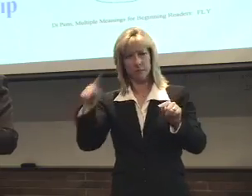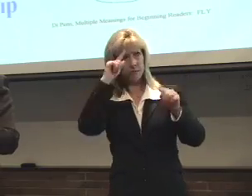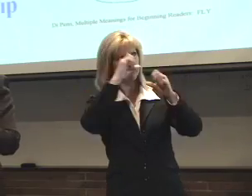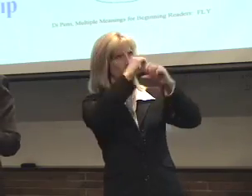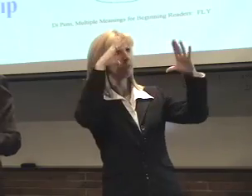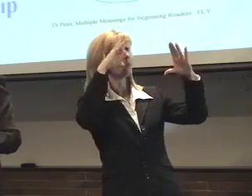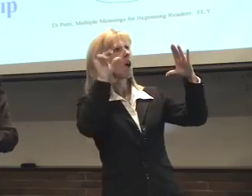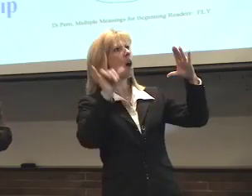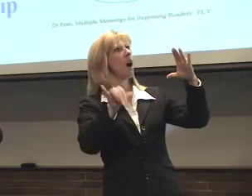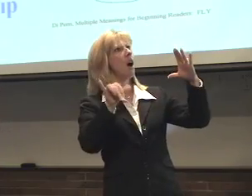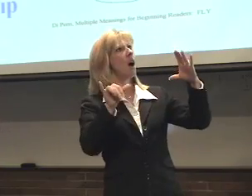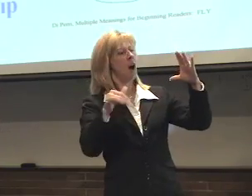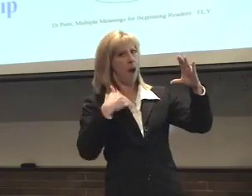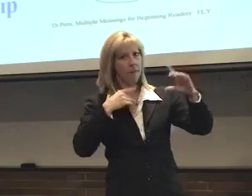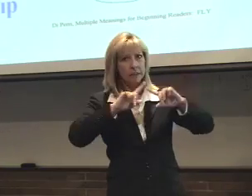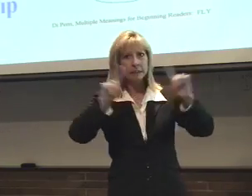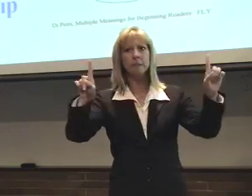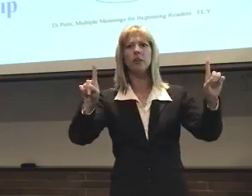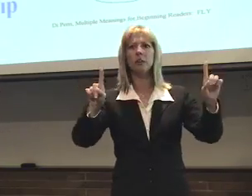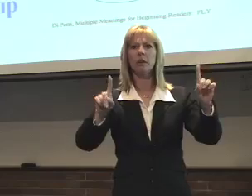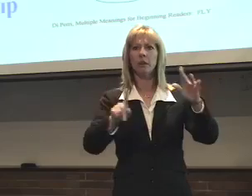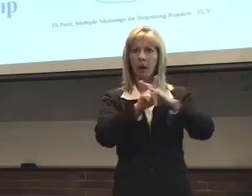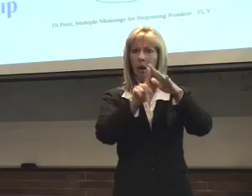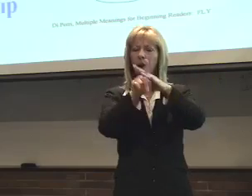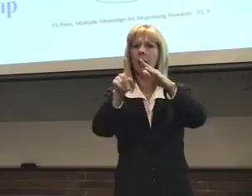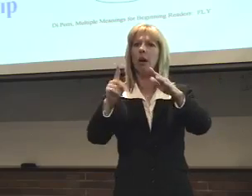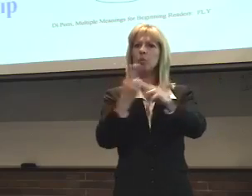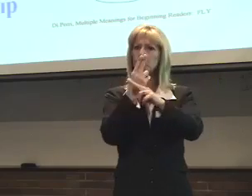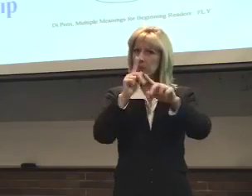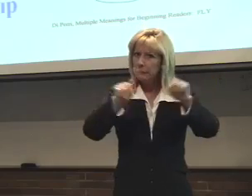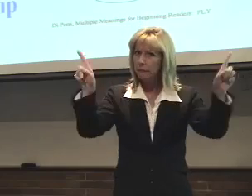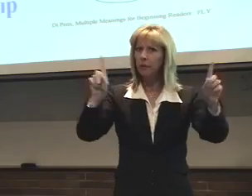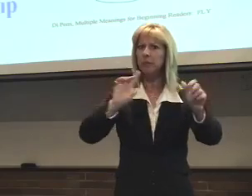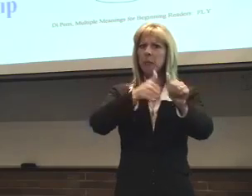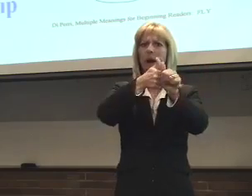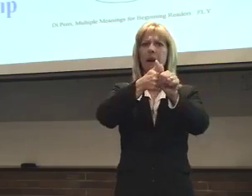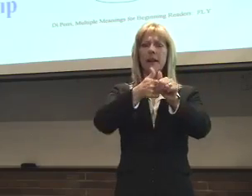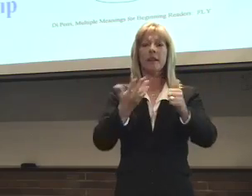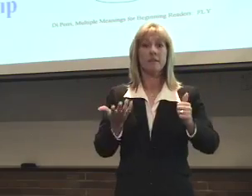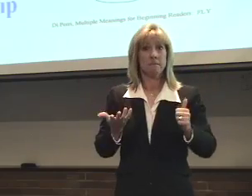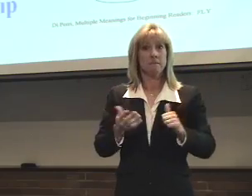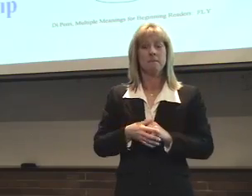different. And this last clip is of